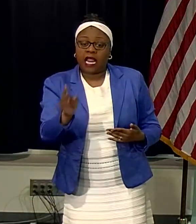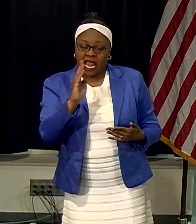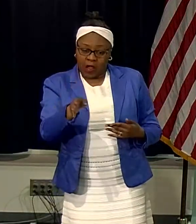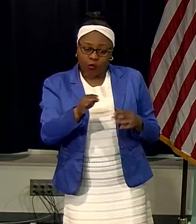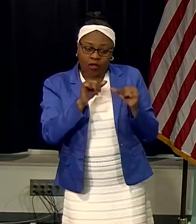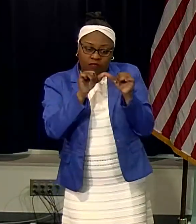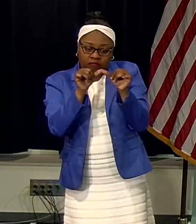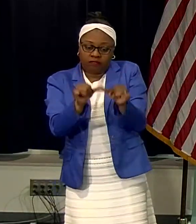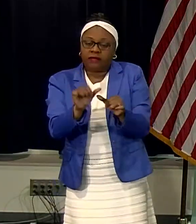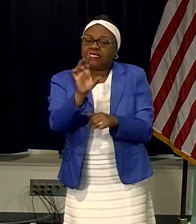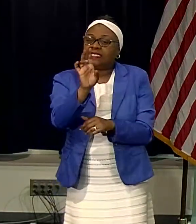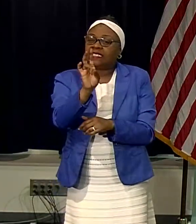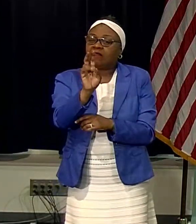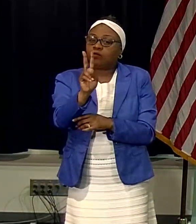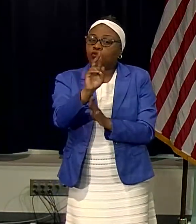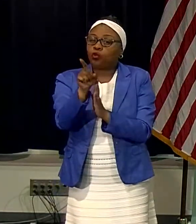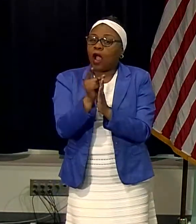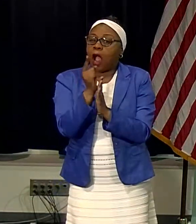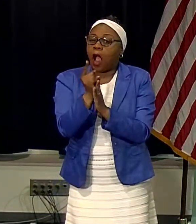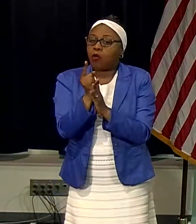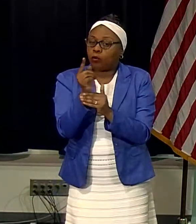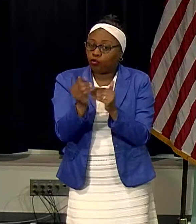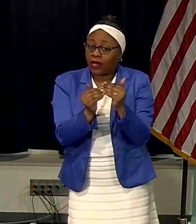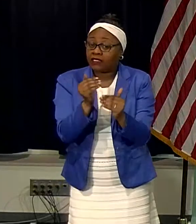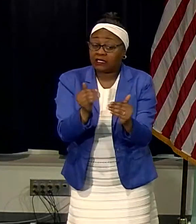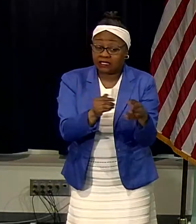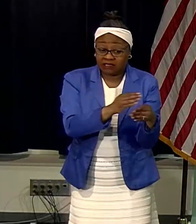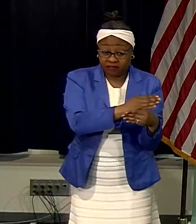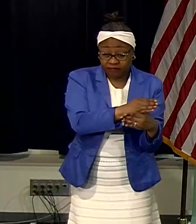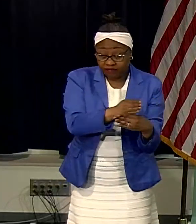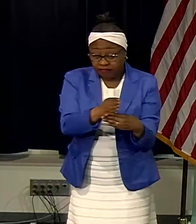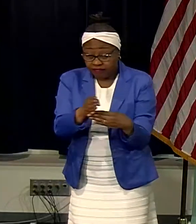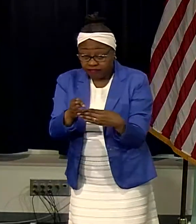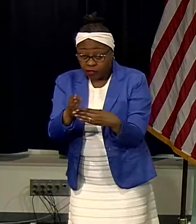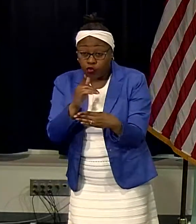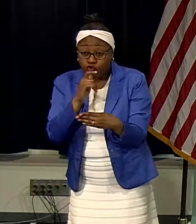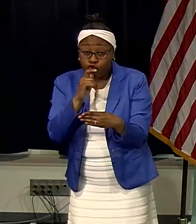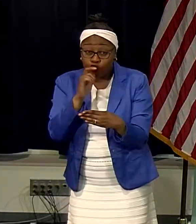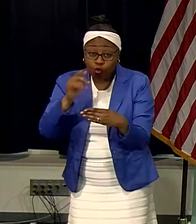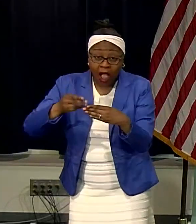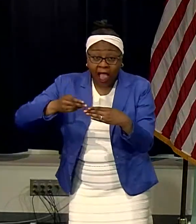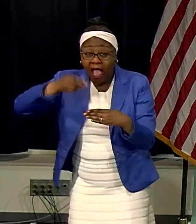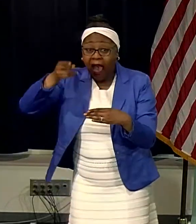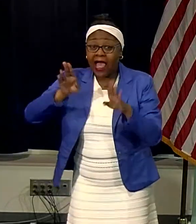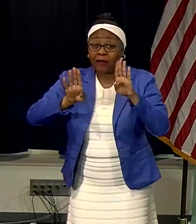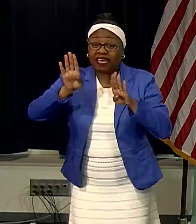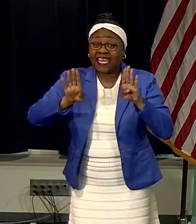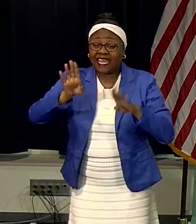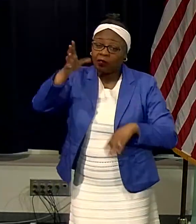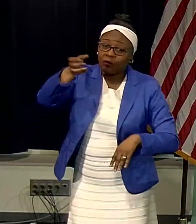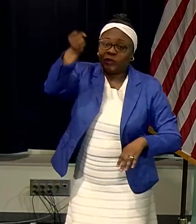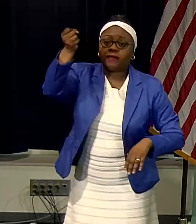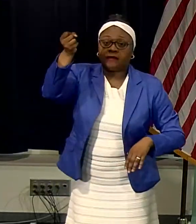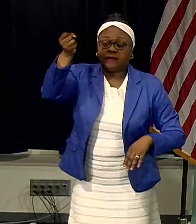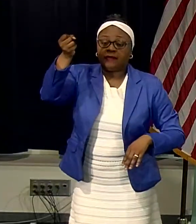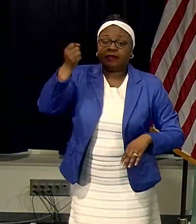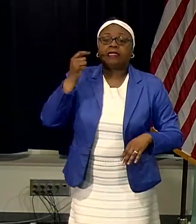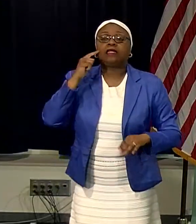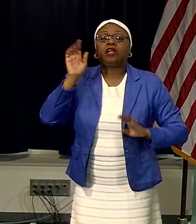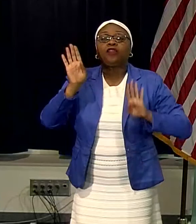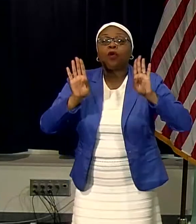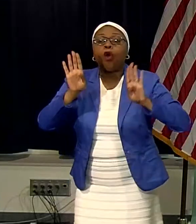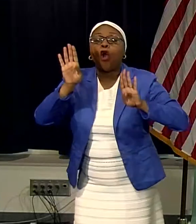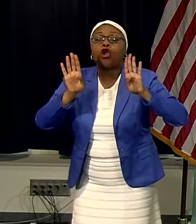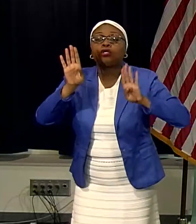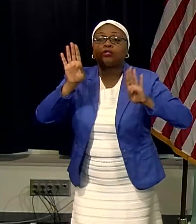hours. At the end of that process, the highest bidder will win the property. With the auction process, you are allowed to see who's